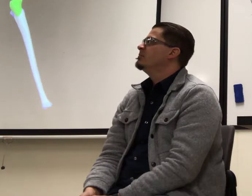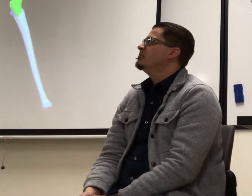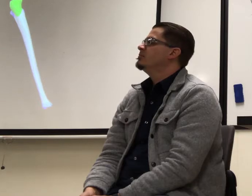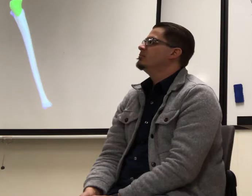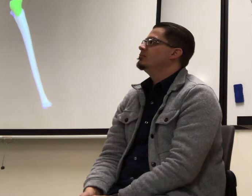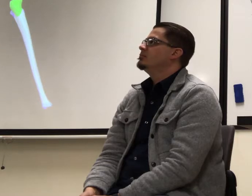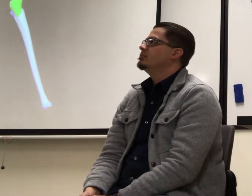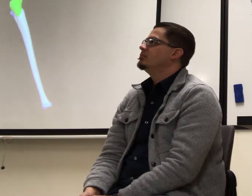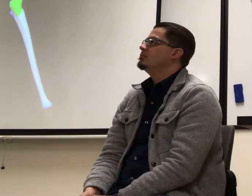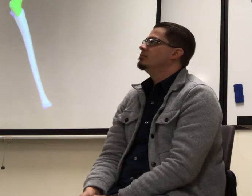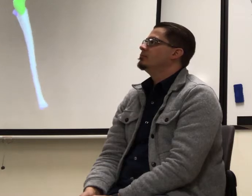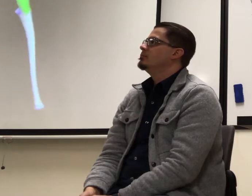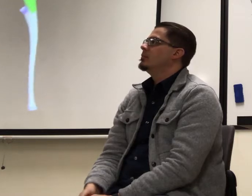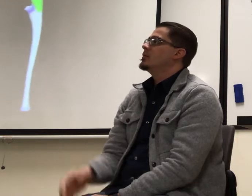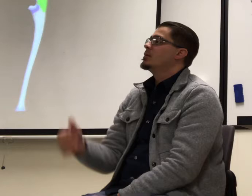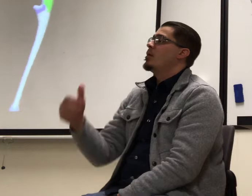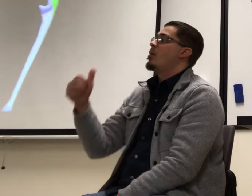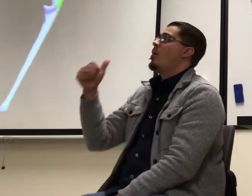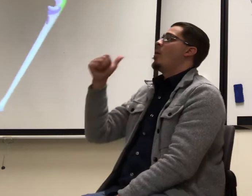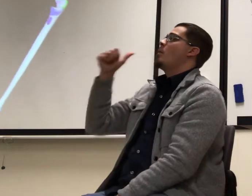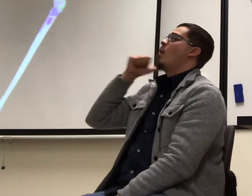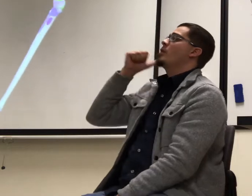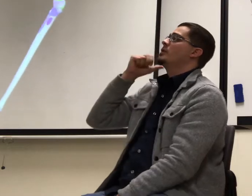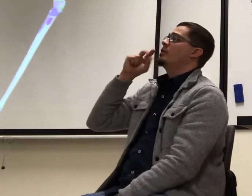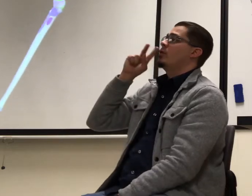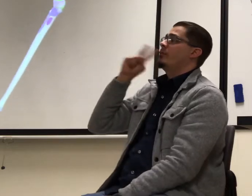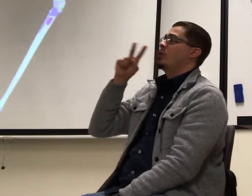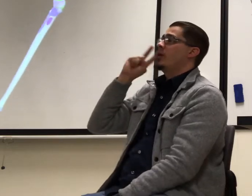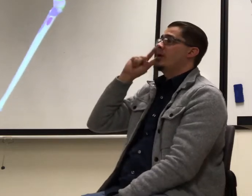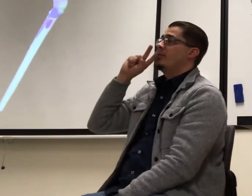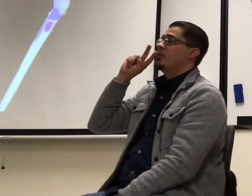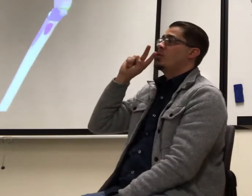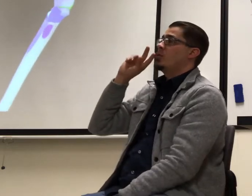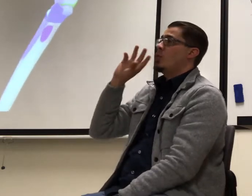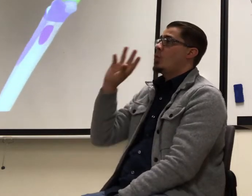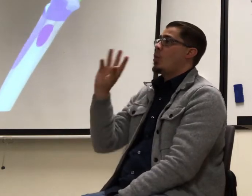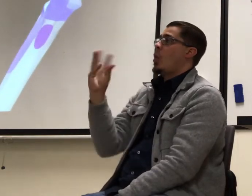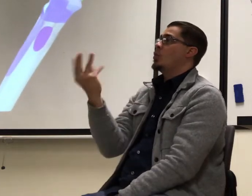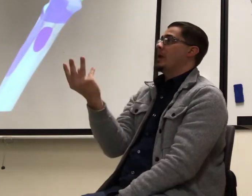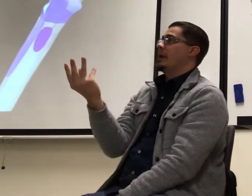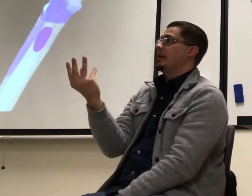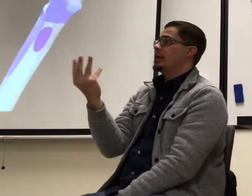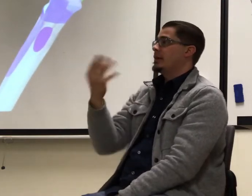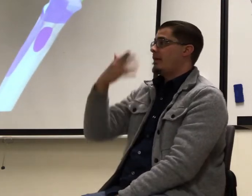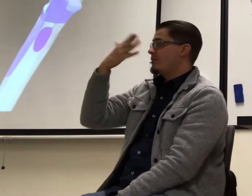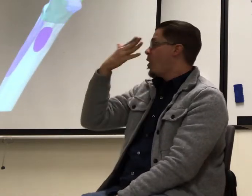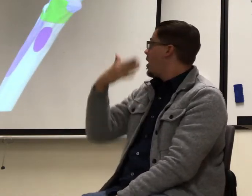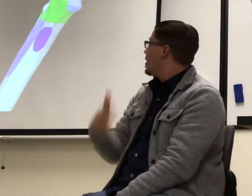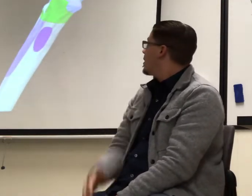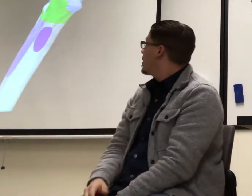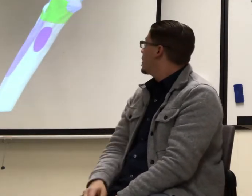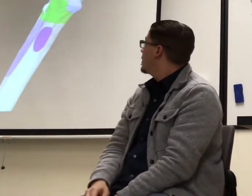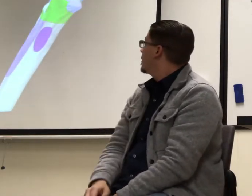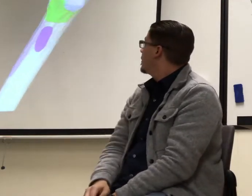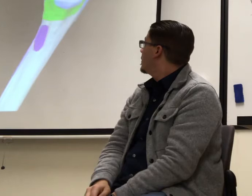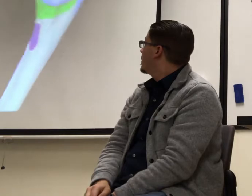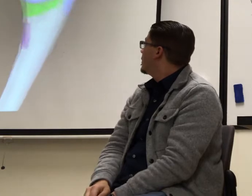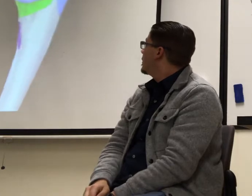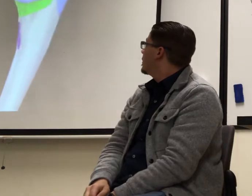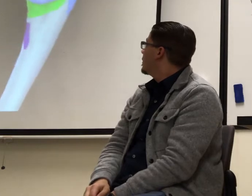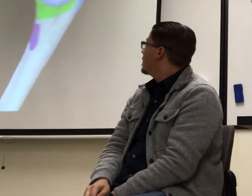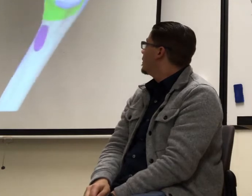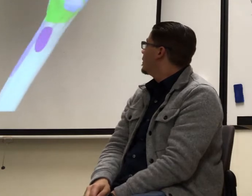This is the posterior view. If you rotate it around to the front, zoom in a little bit, that lip that's sticking